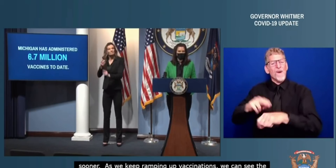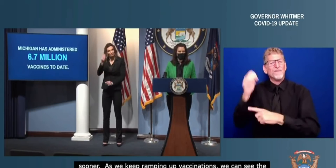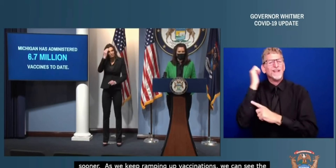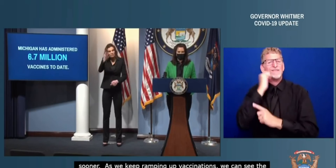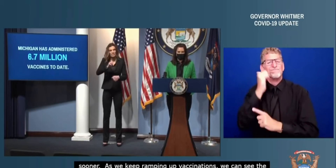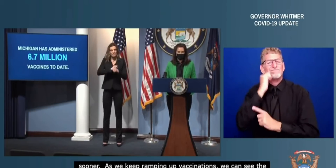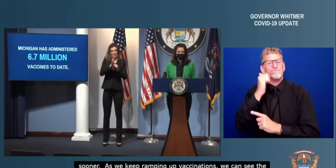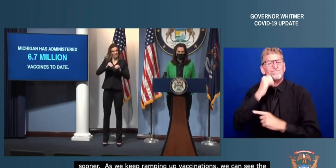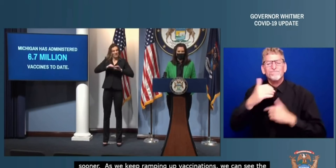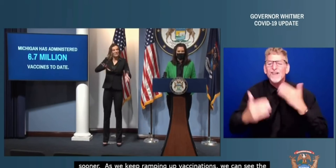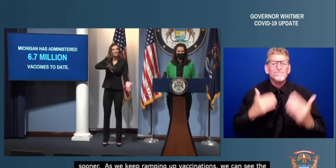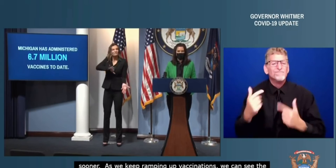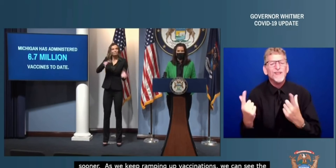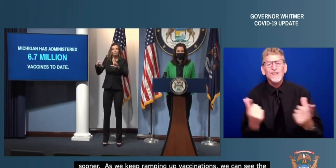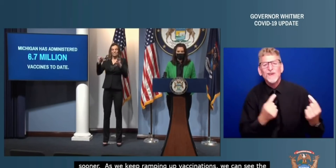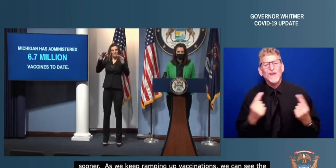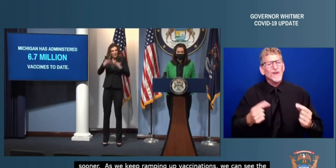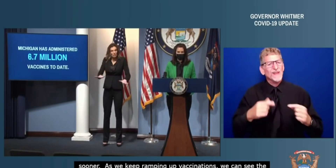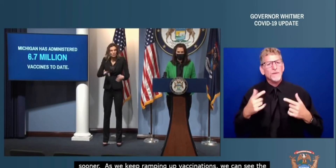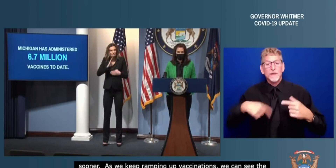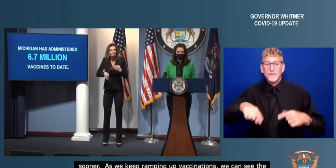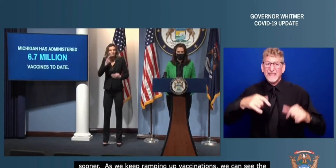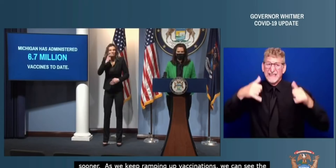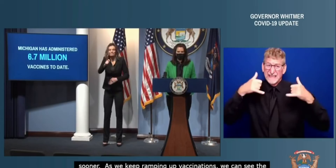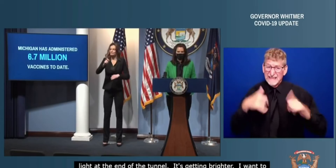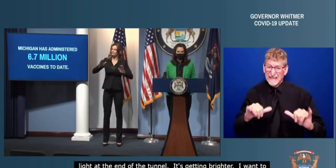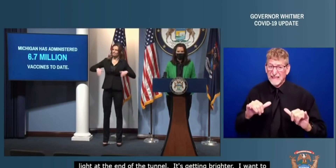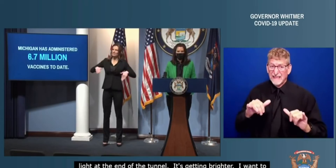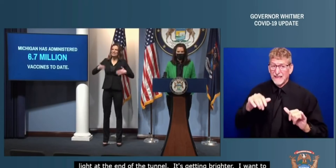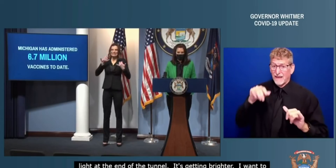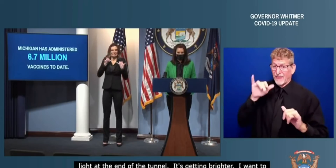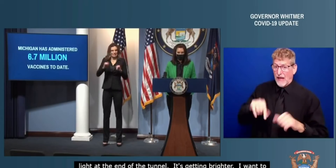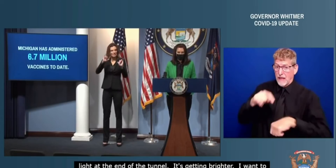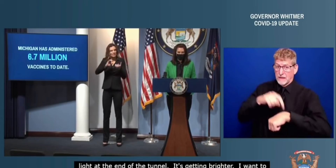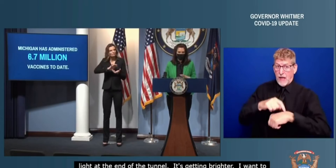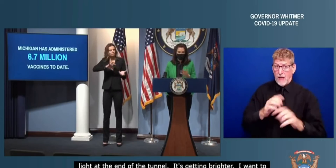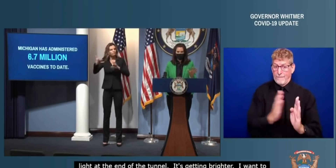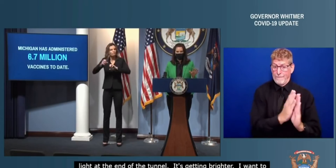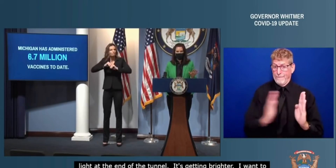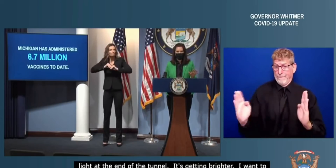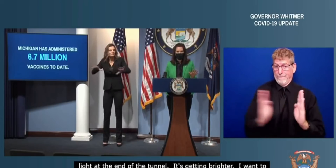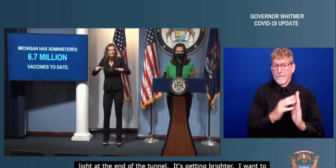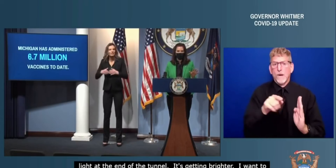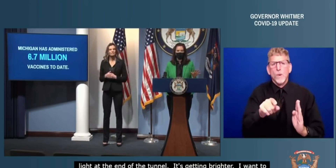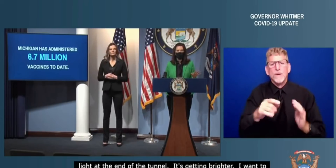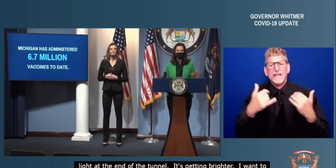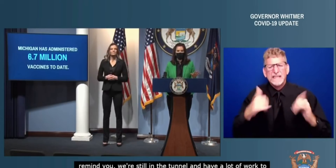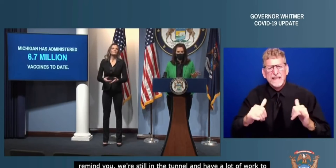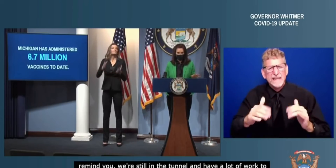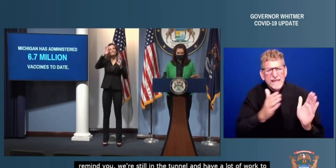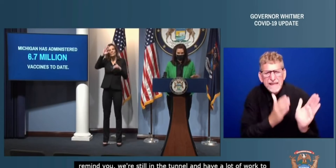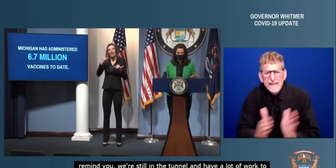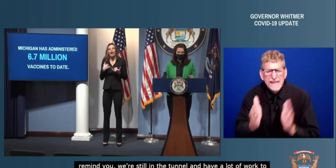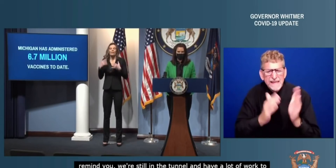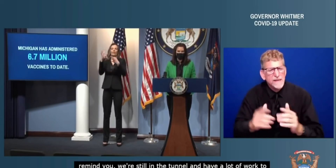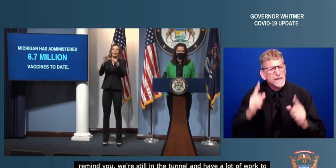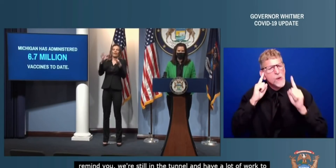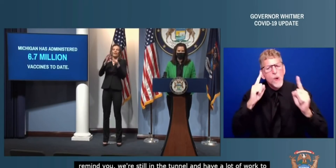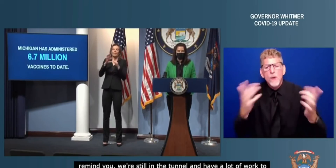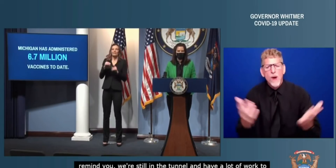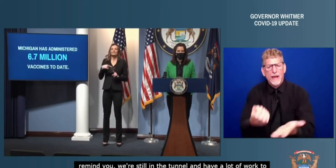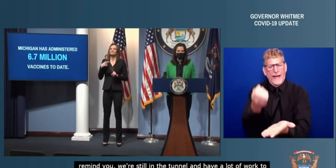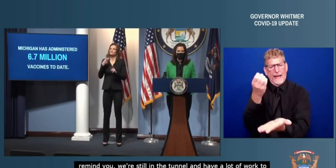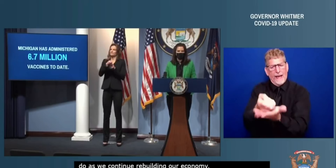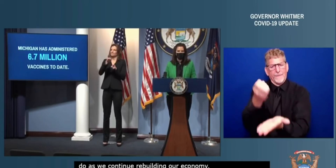tunnel and we have a lot of work to do as we continue rebuilding our economy. Don't worry, I won't go overboard on the sports metaphors